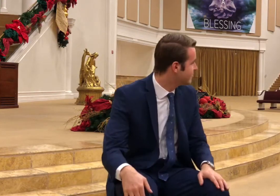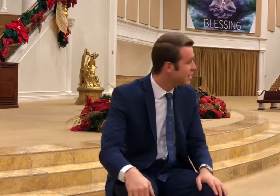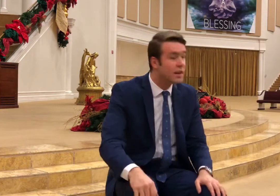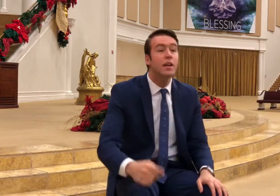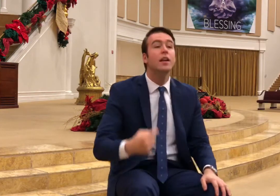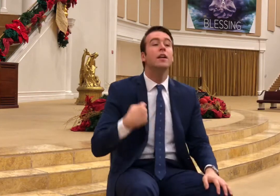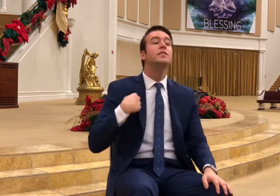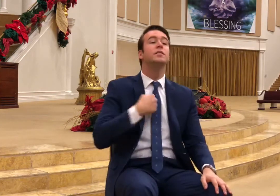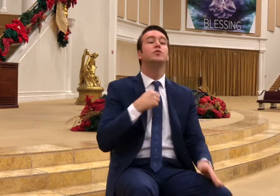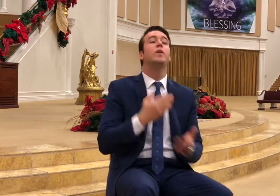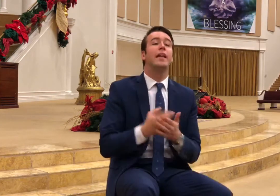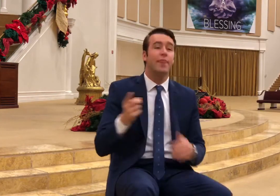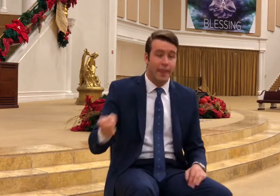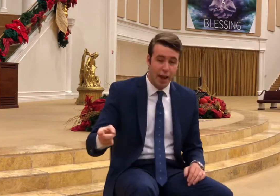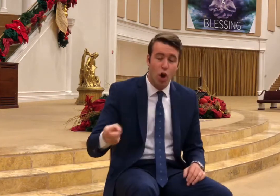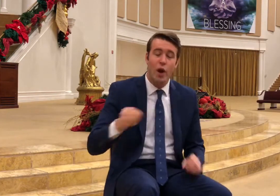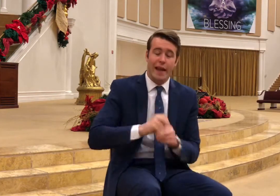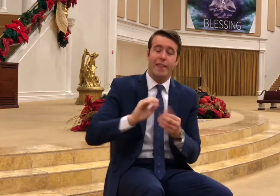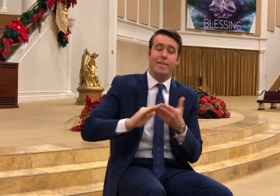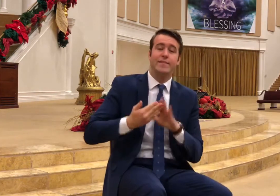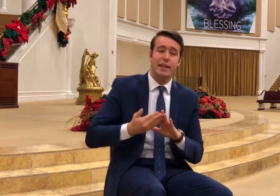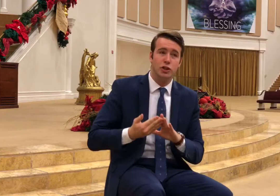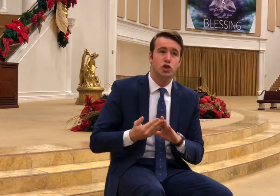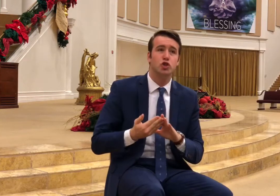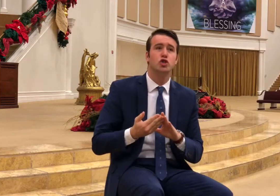Since we were there in the village of